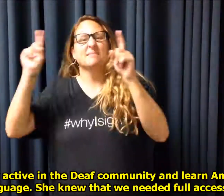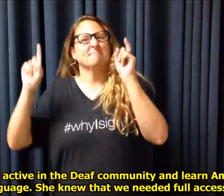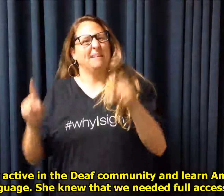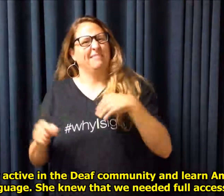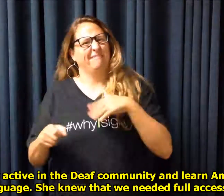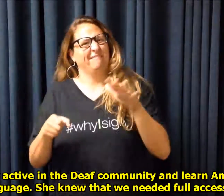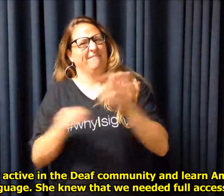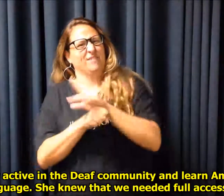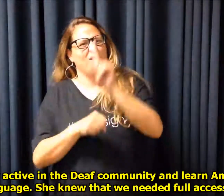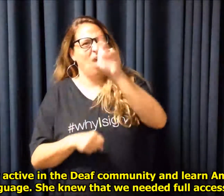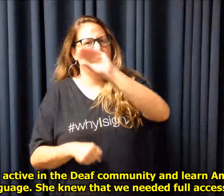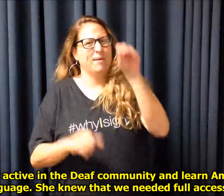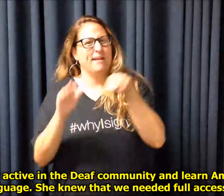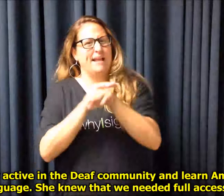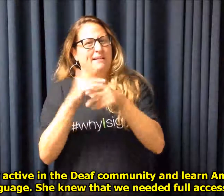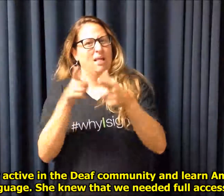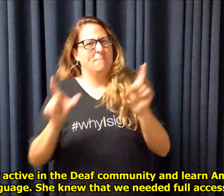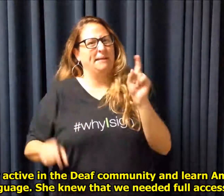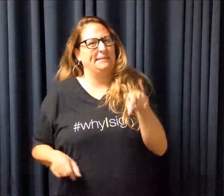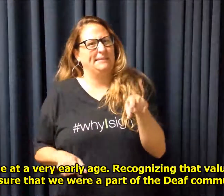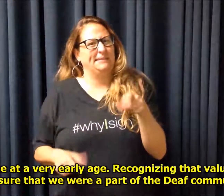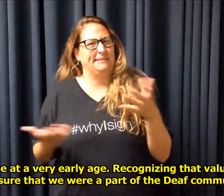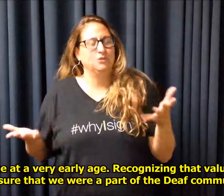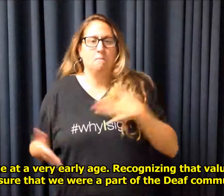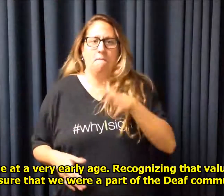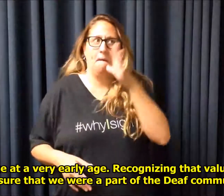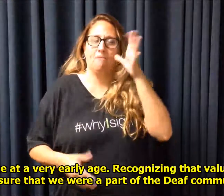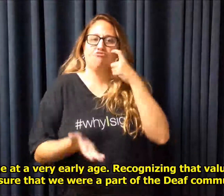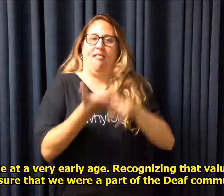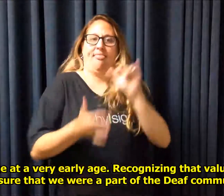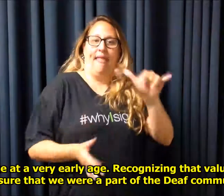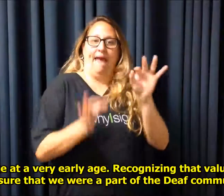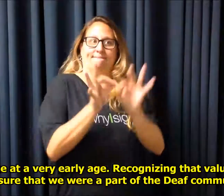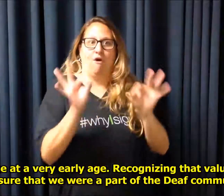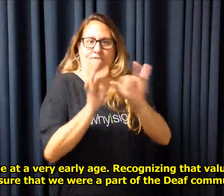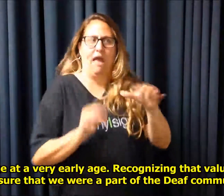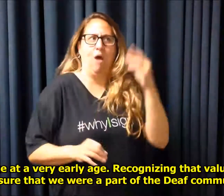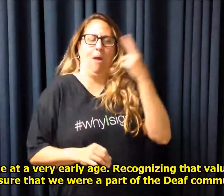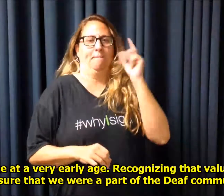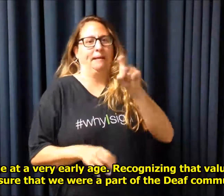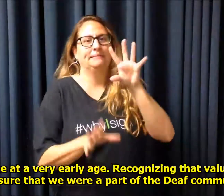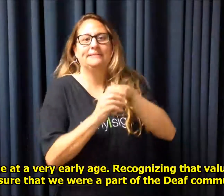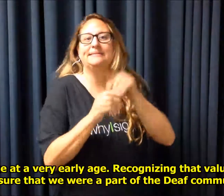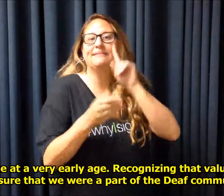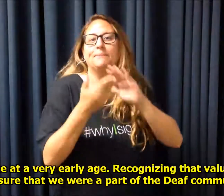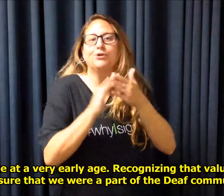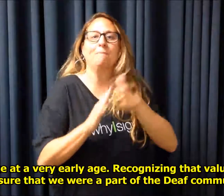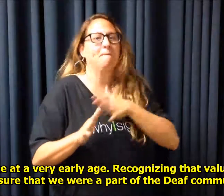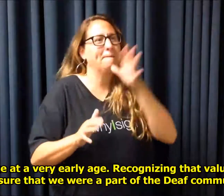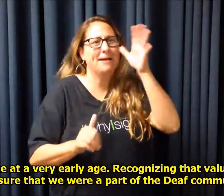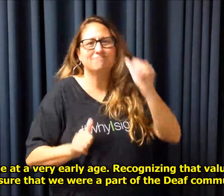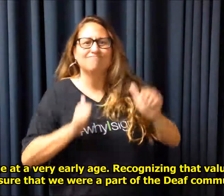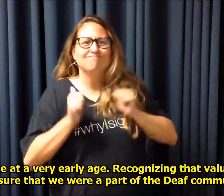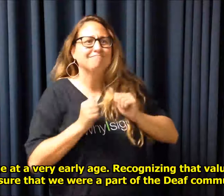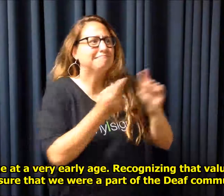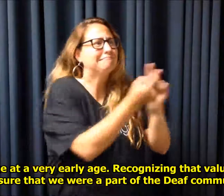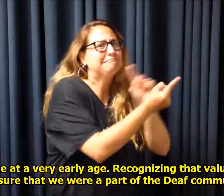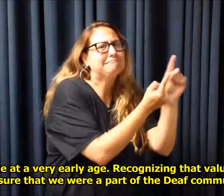She knew that we needed full access to language at a very early age. Recognizing that value, she made sure that we were part of the